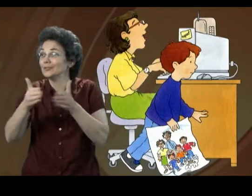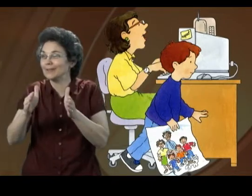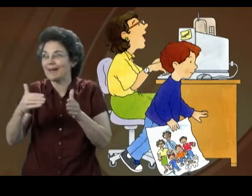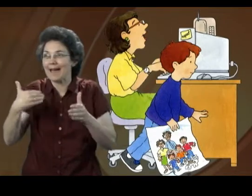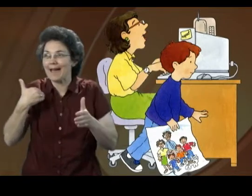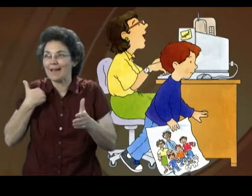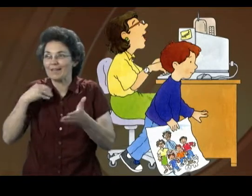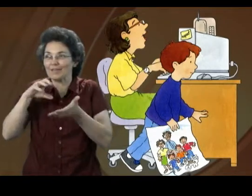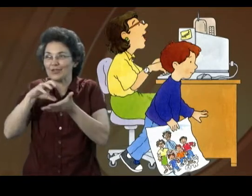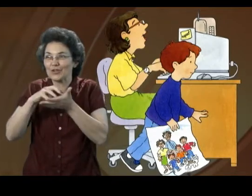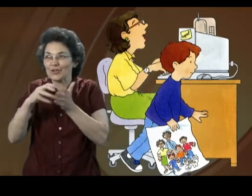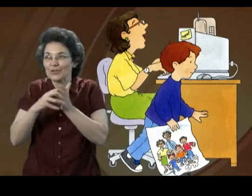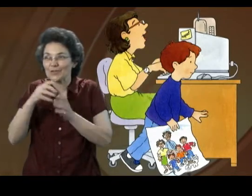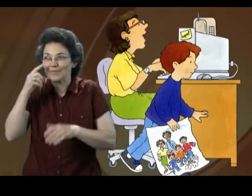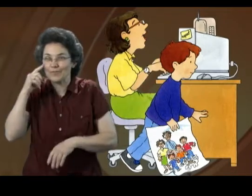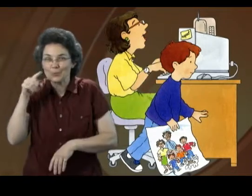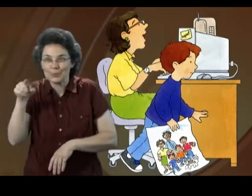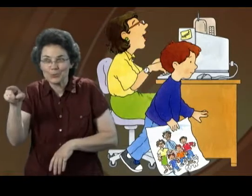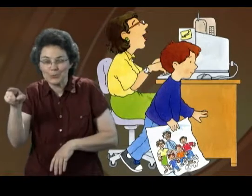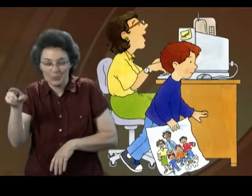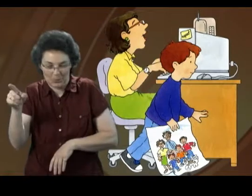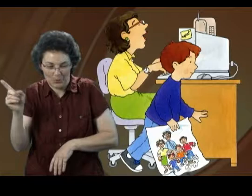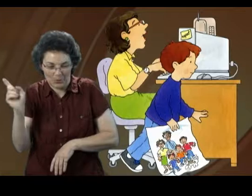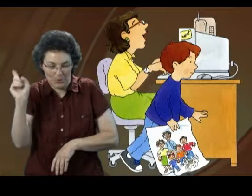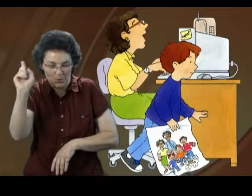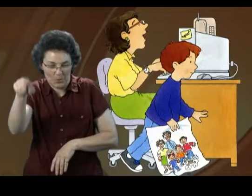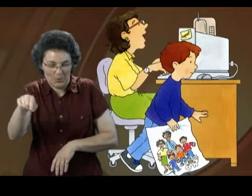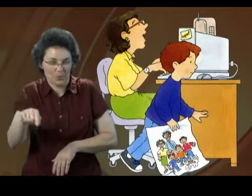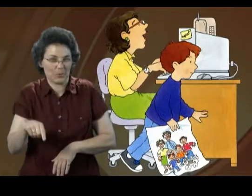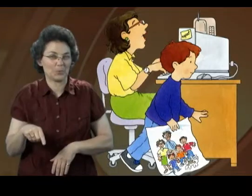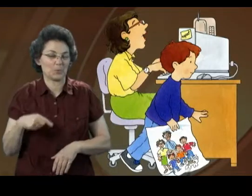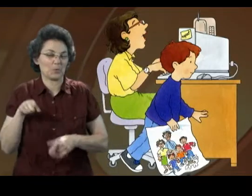"Have an oatmeal cookie while you're waiting," she added.